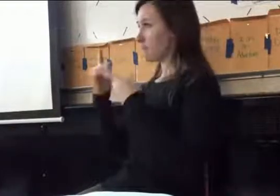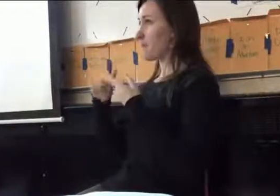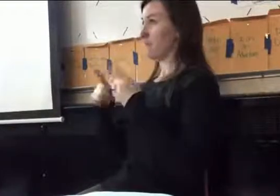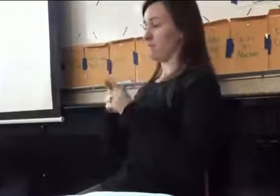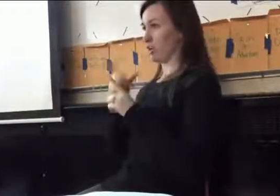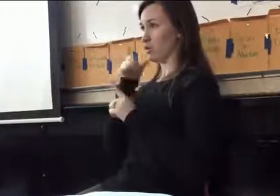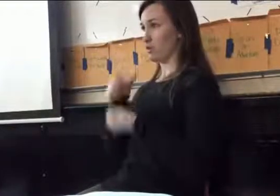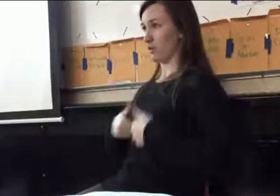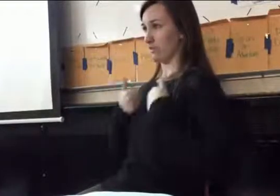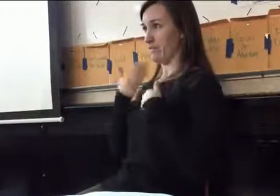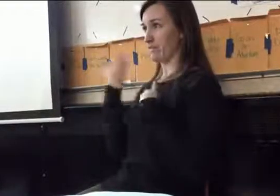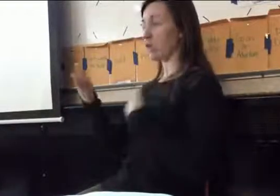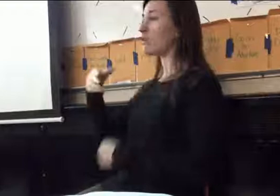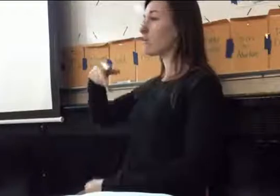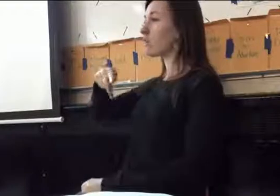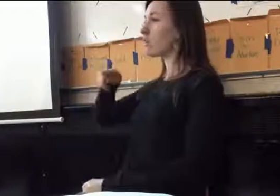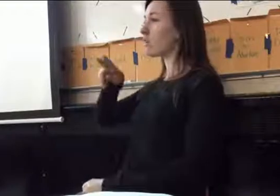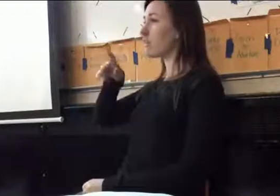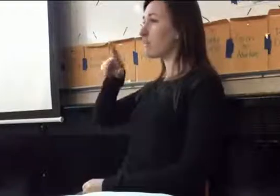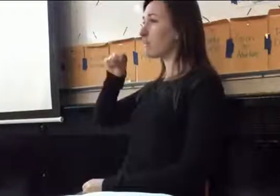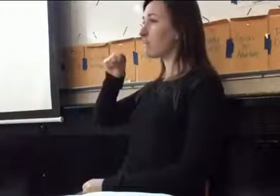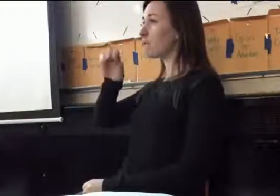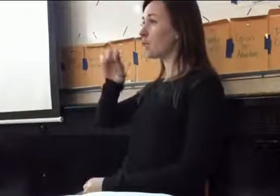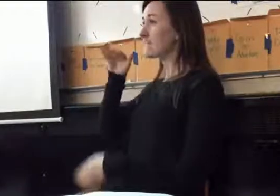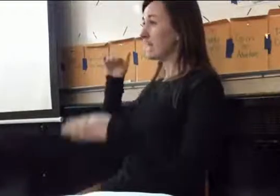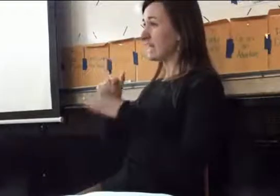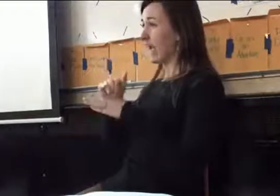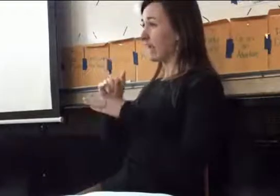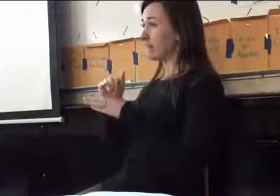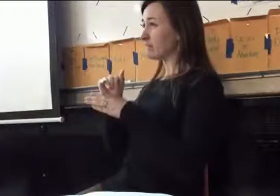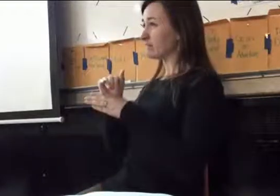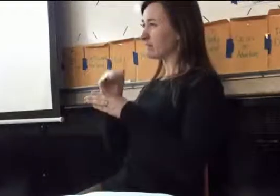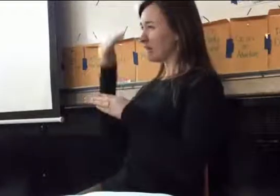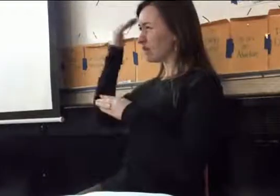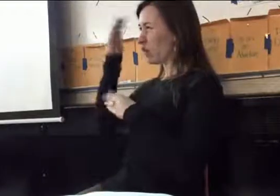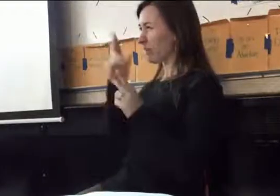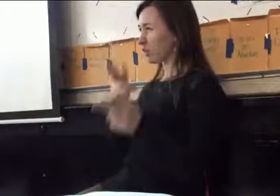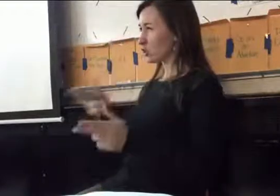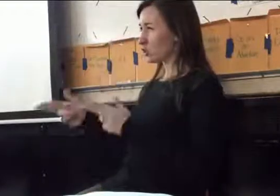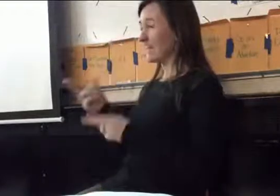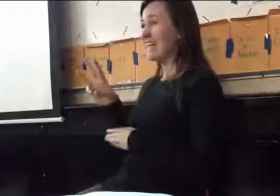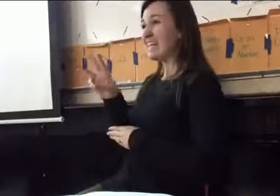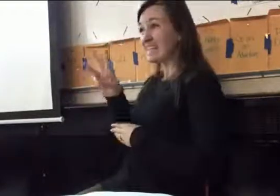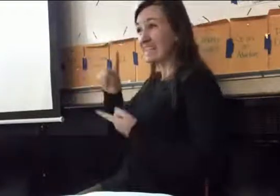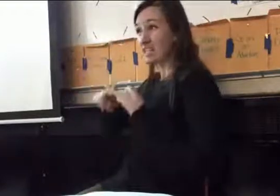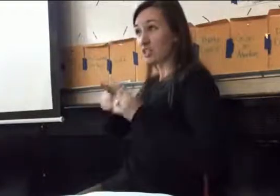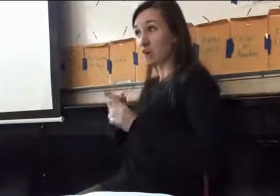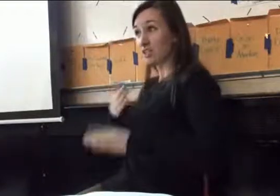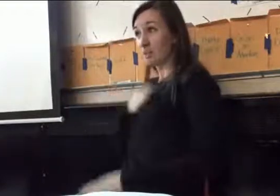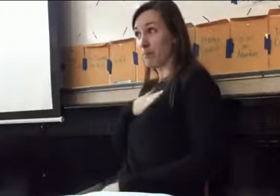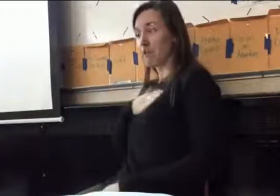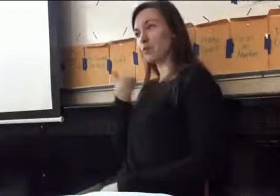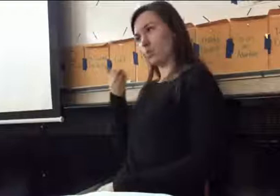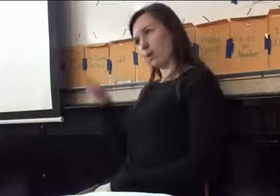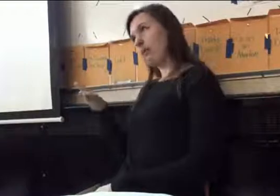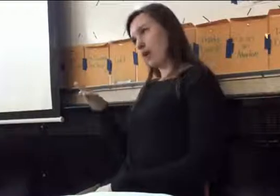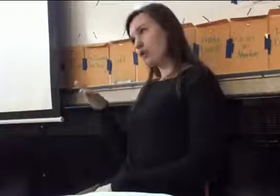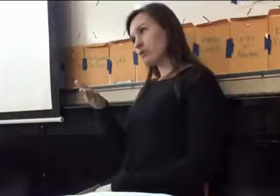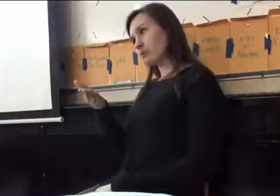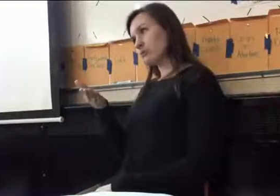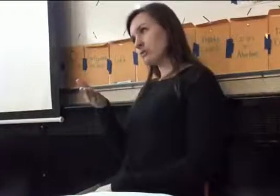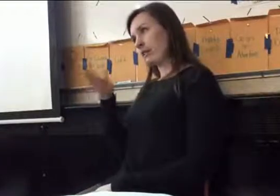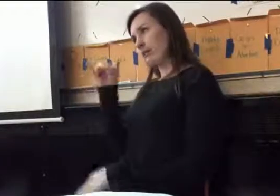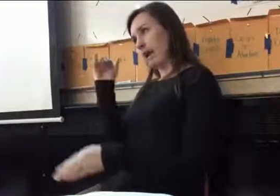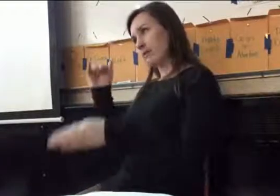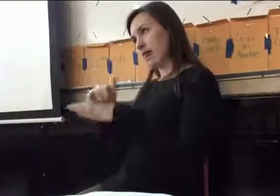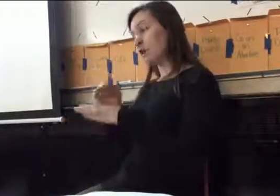When the Pulse nightclub shooting happened, I actually had 6 friends from Disney that were at that nightclub the night of the shooting. So I